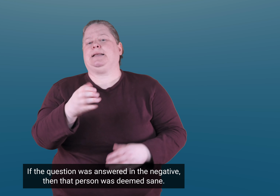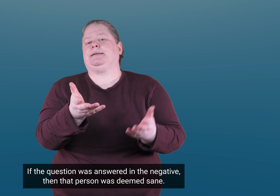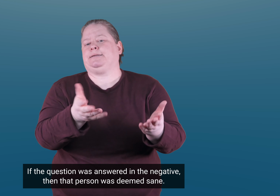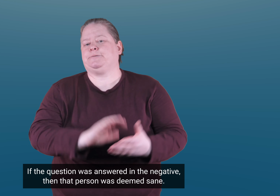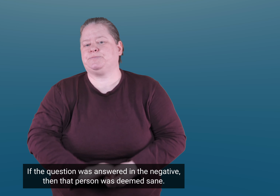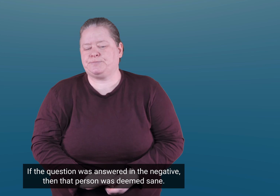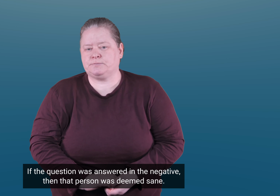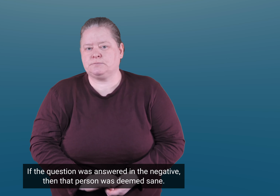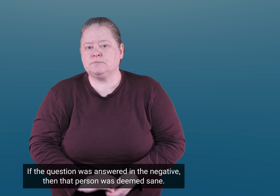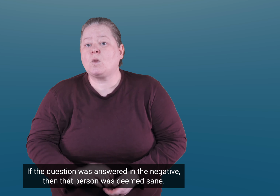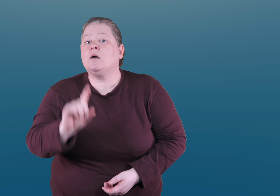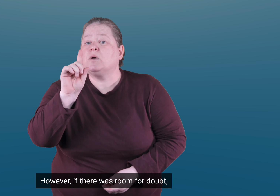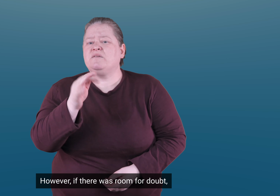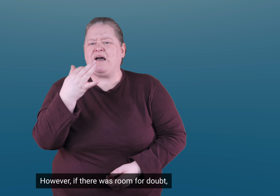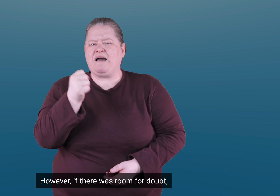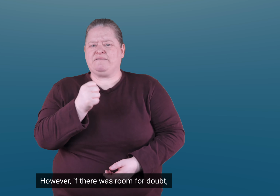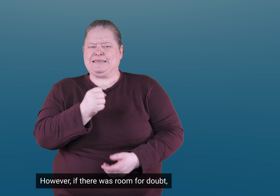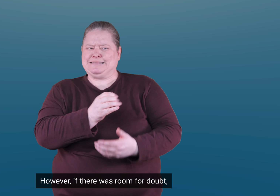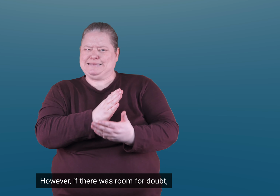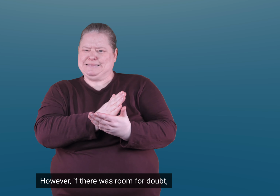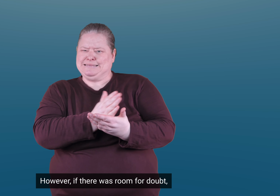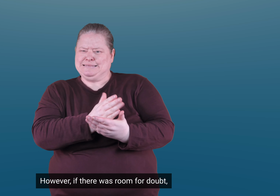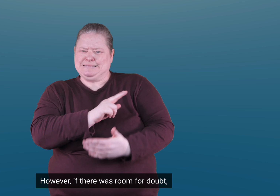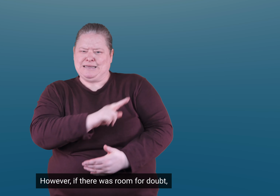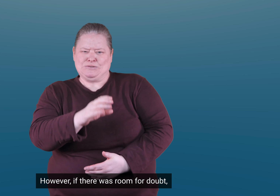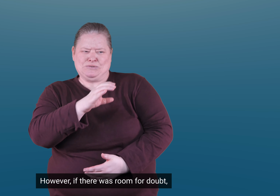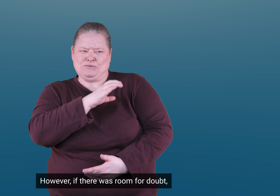sane. However, if there was room for doubt